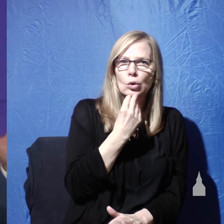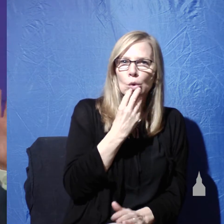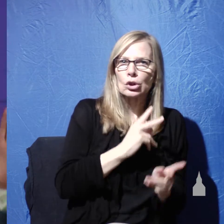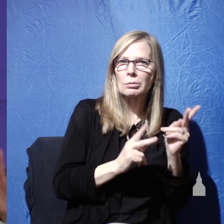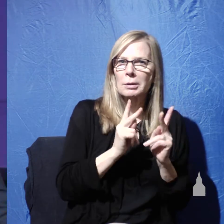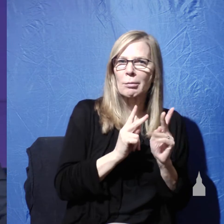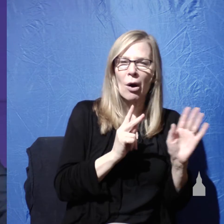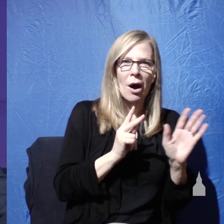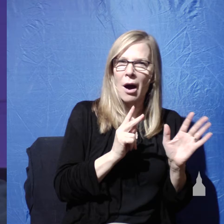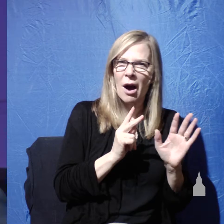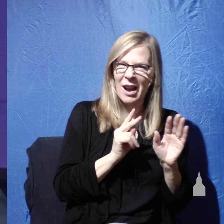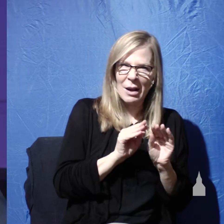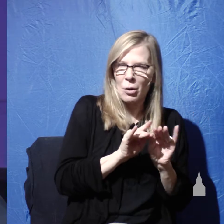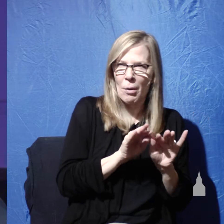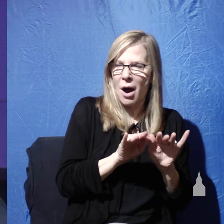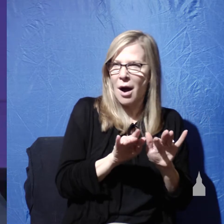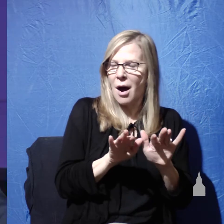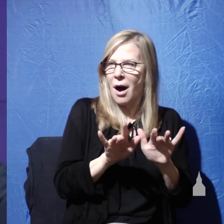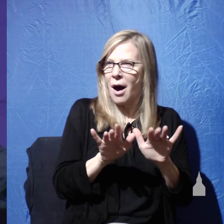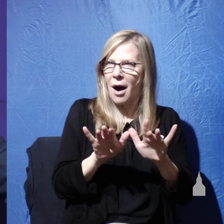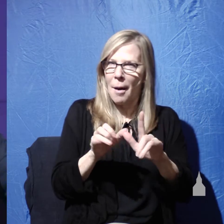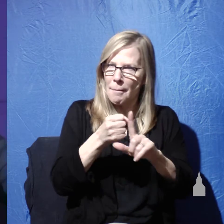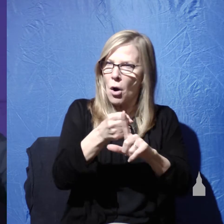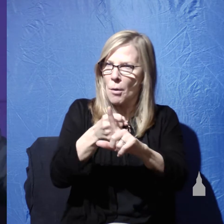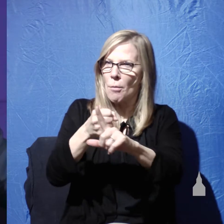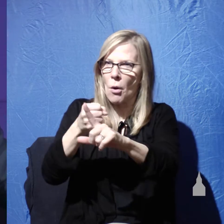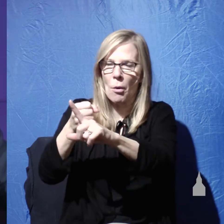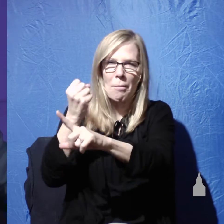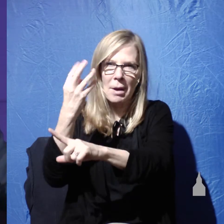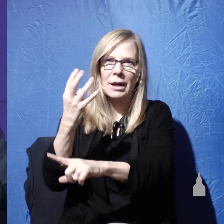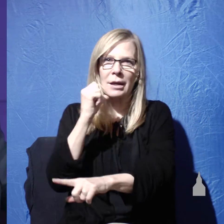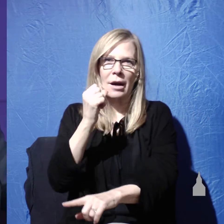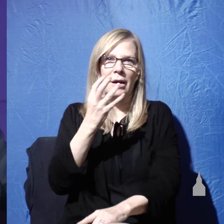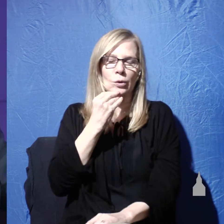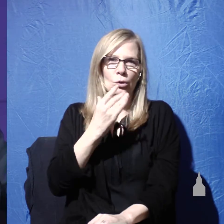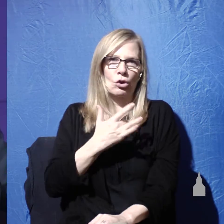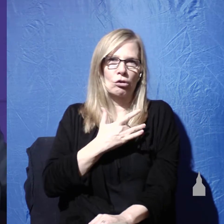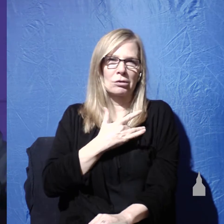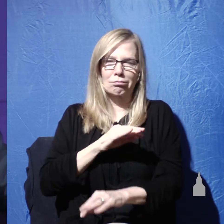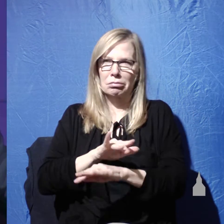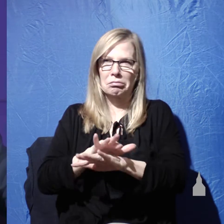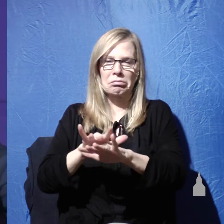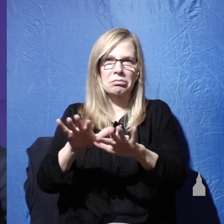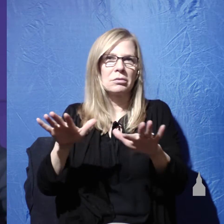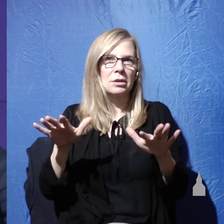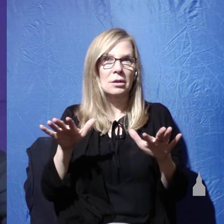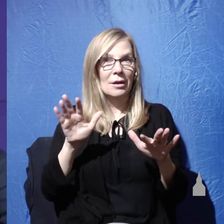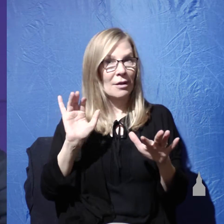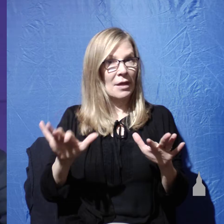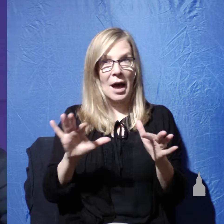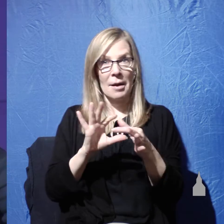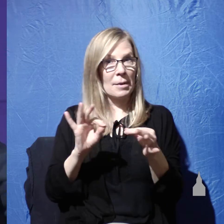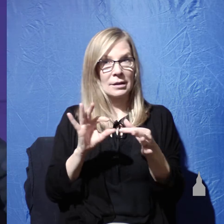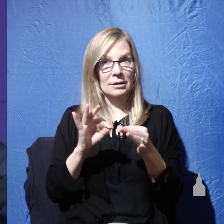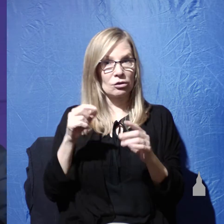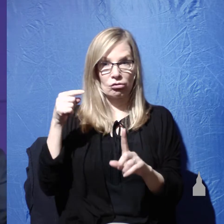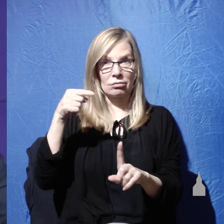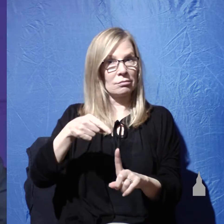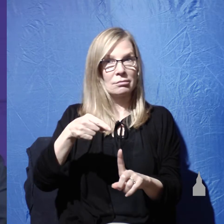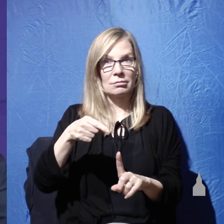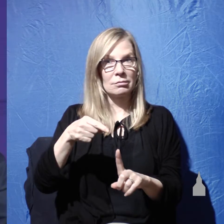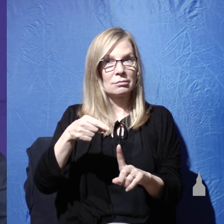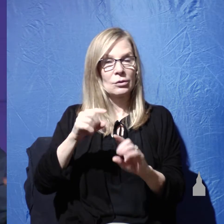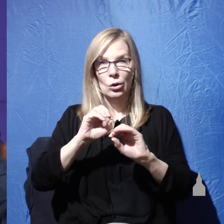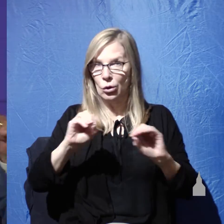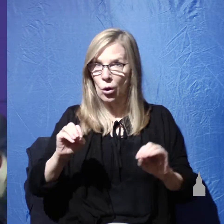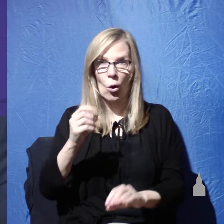move and it was to conquer Gentile hearts all over the empire. That is to say, the message of this book is that no